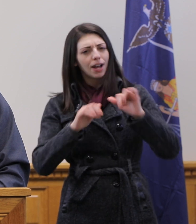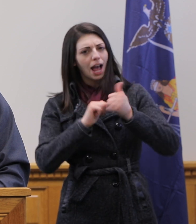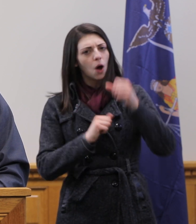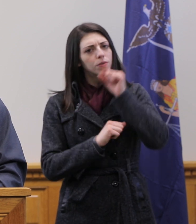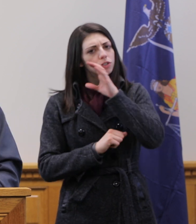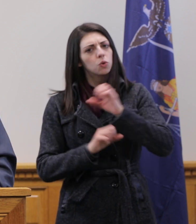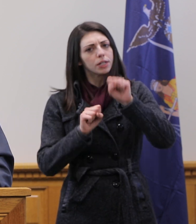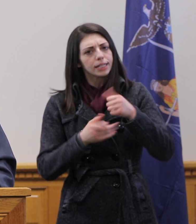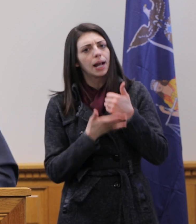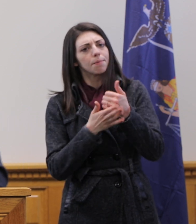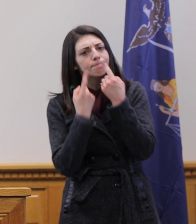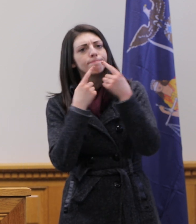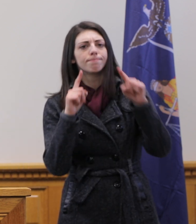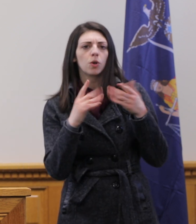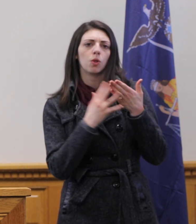of the pandemic.